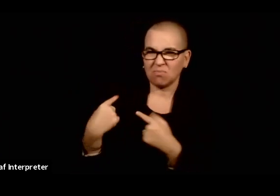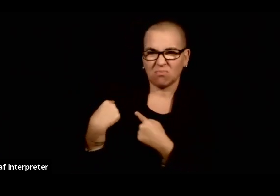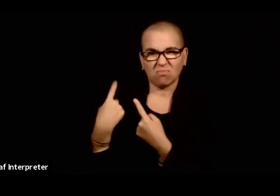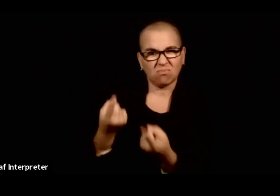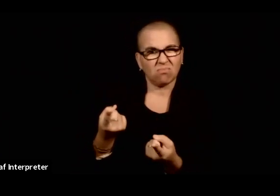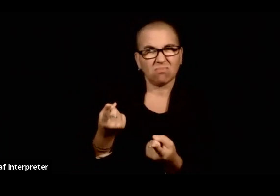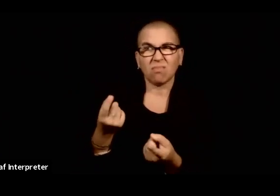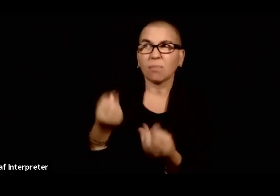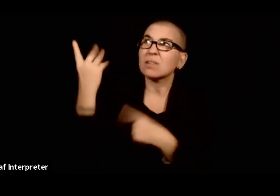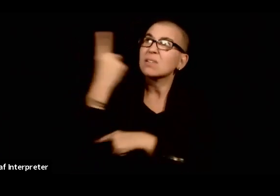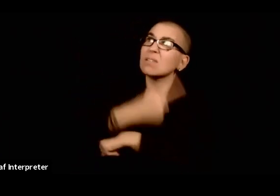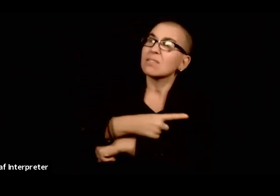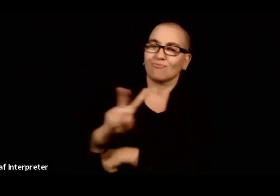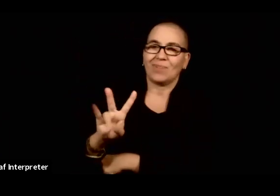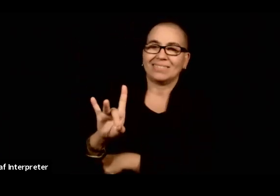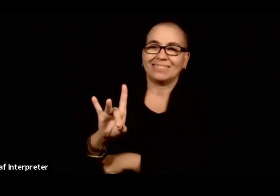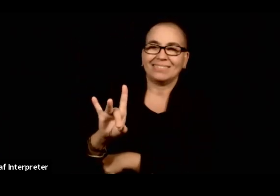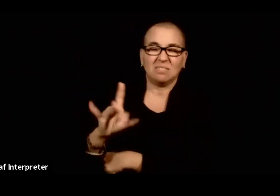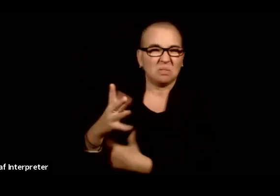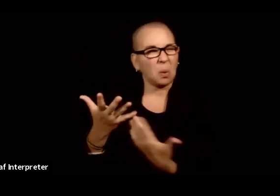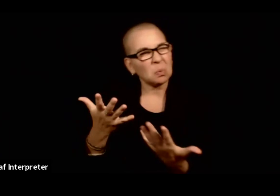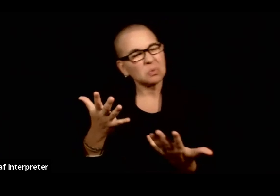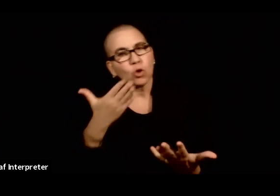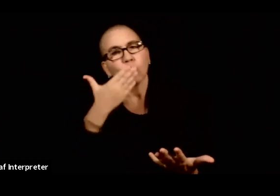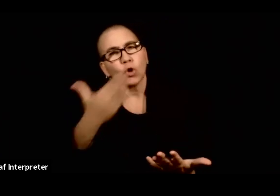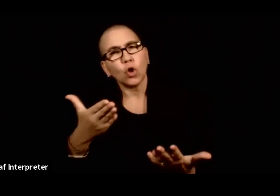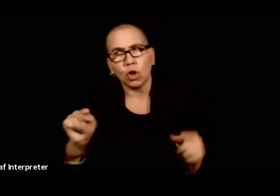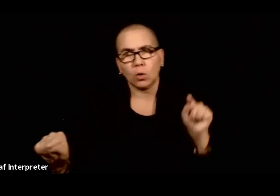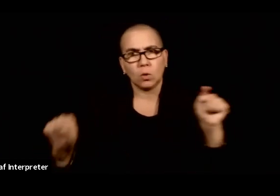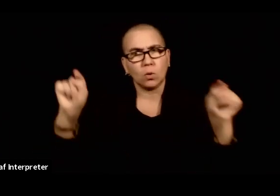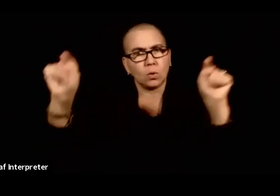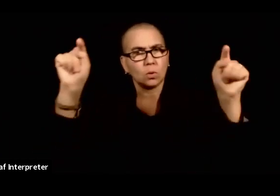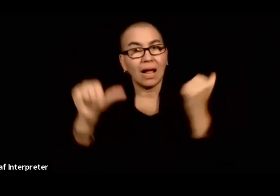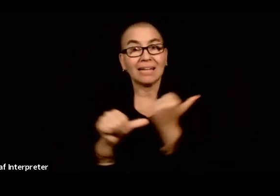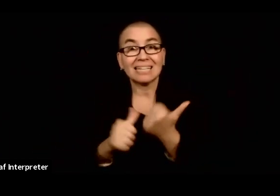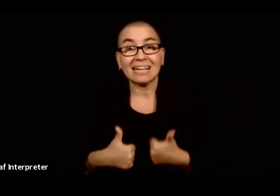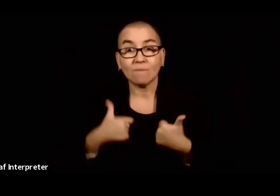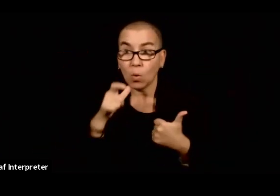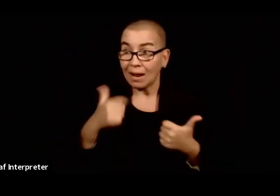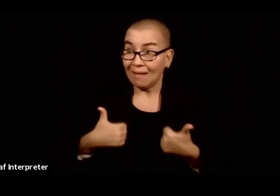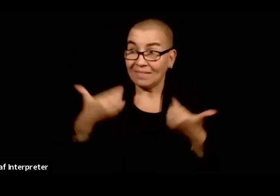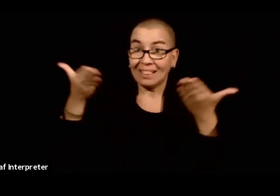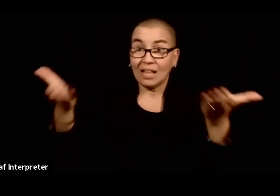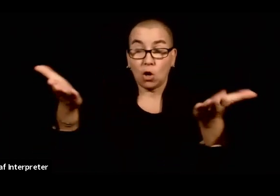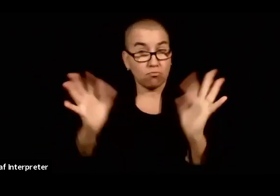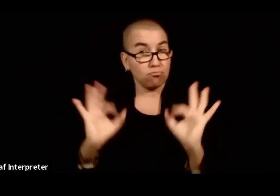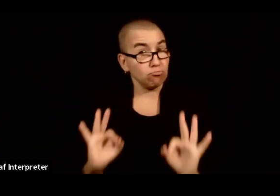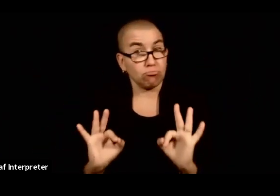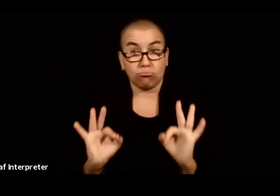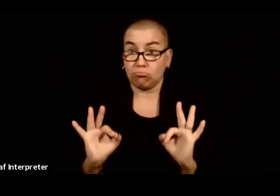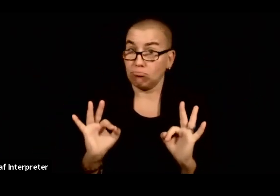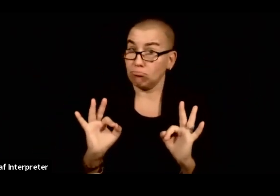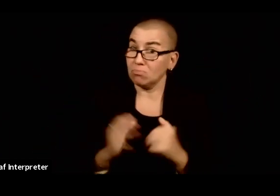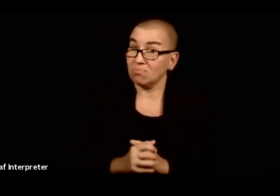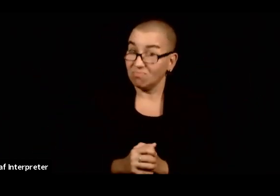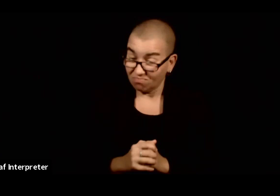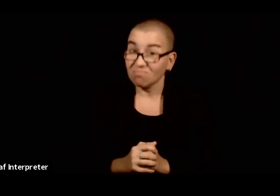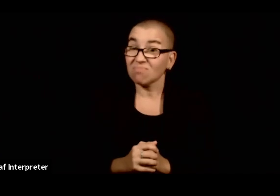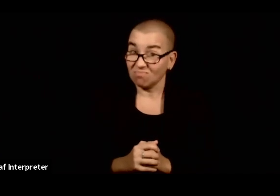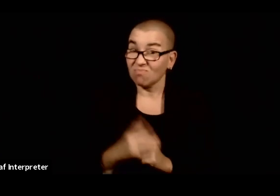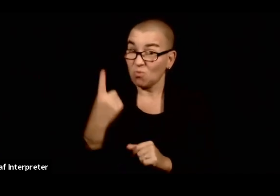assisted living facilities have had no cases in the past 28 days. When it comes to skilled